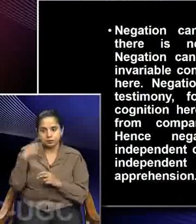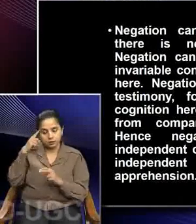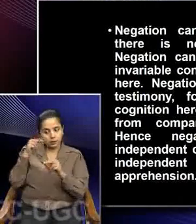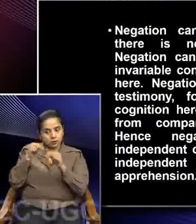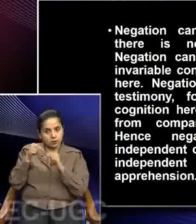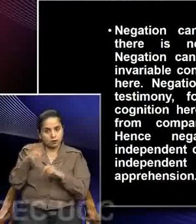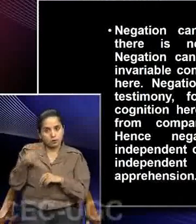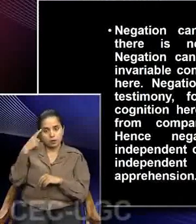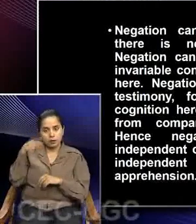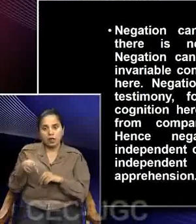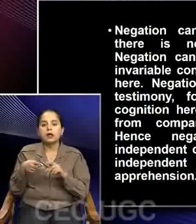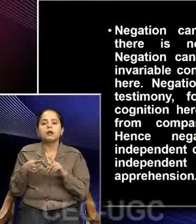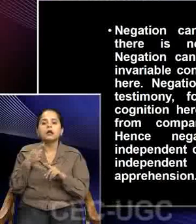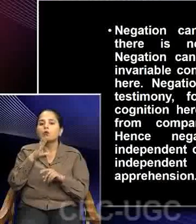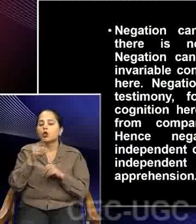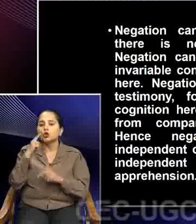known by testimony,